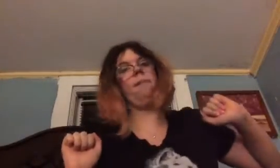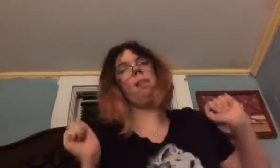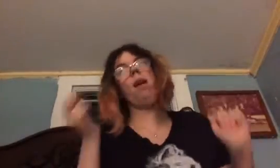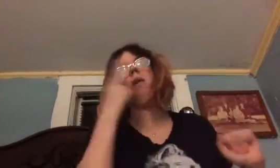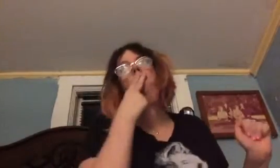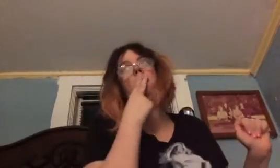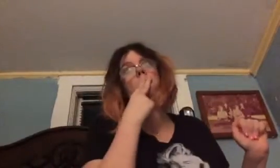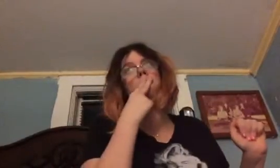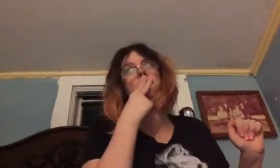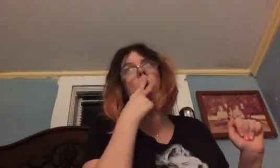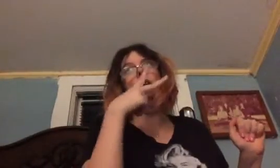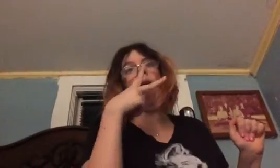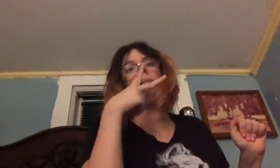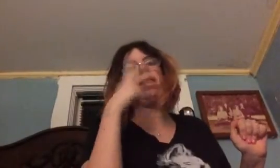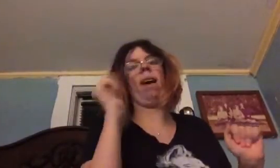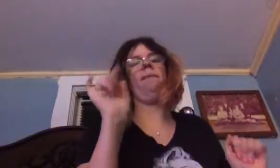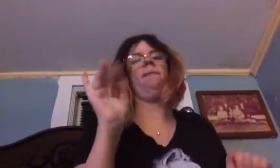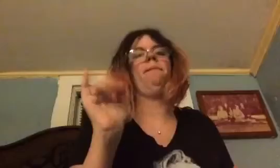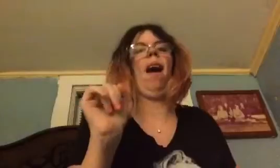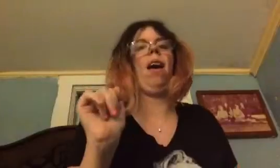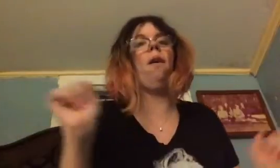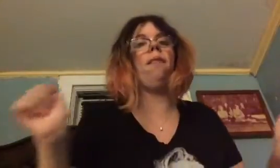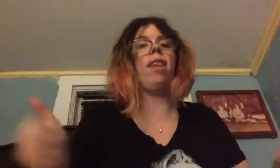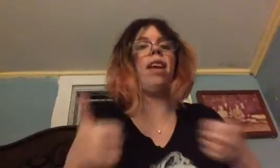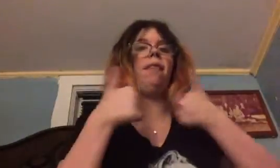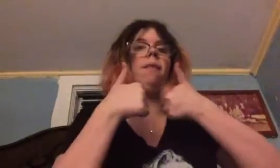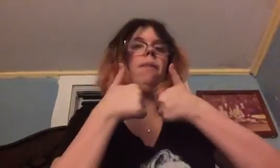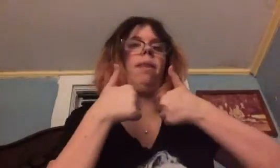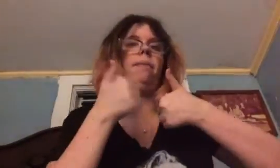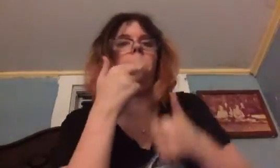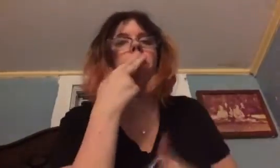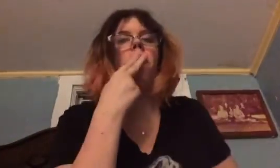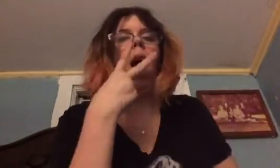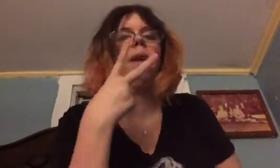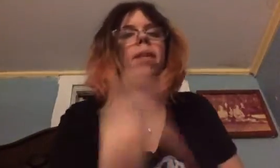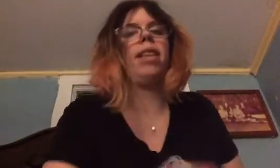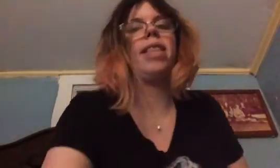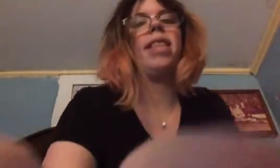peace out. Bye. Oh, if you did, give it a big thumbs up. Peace.